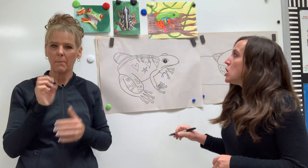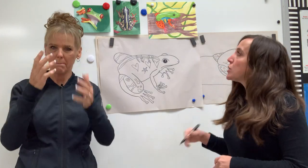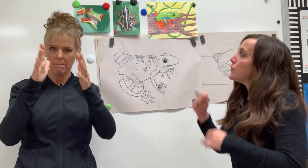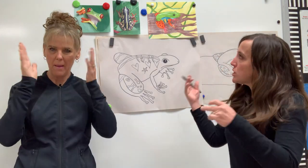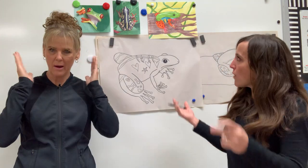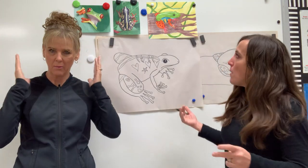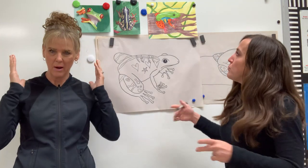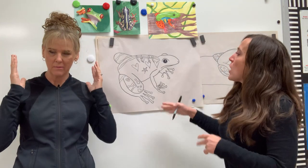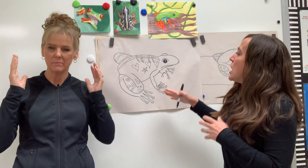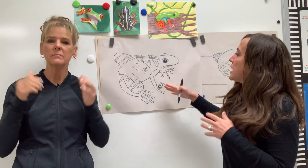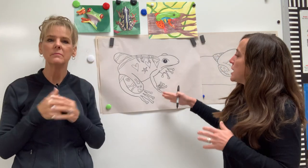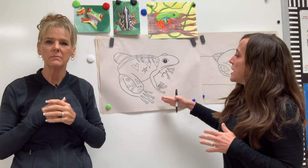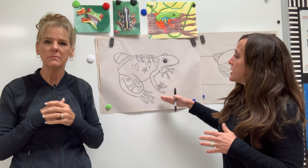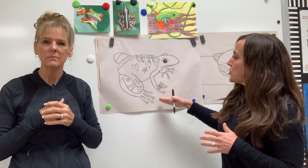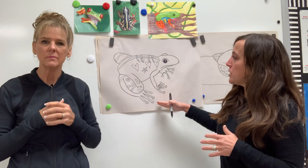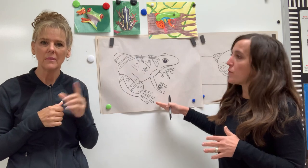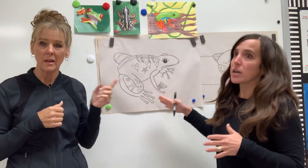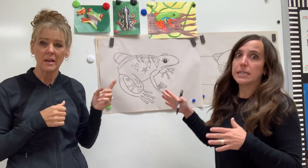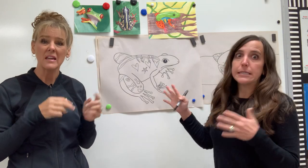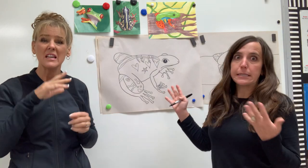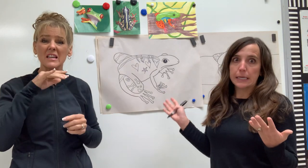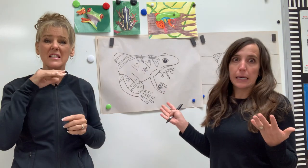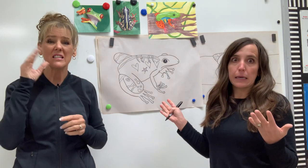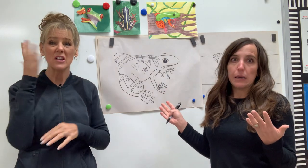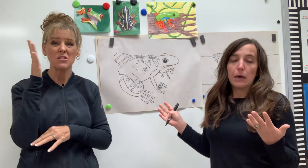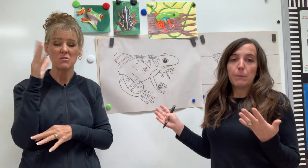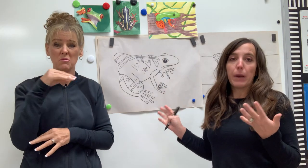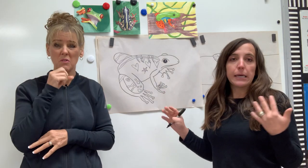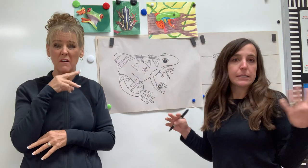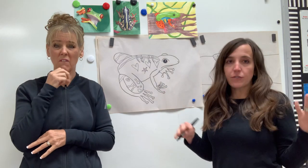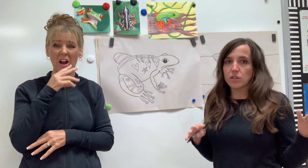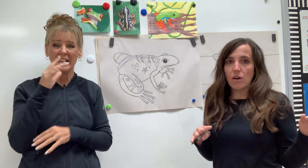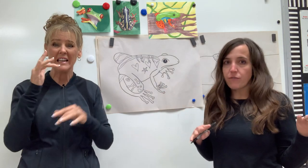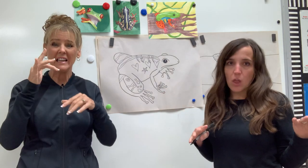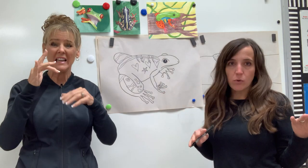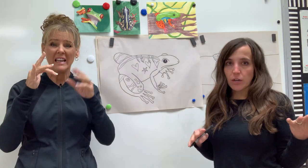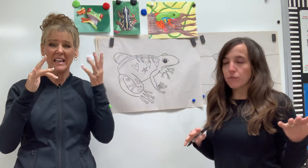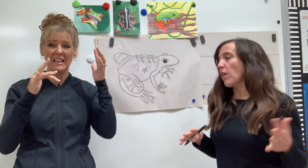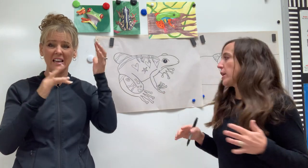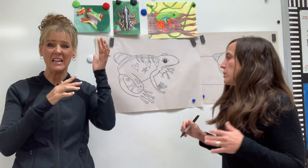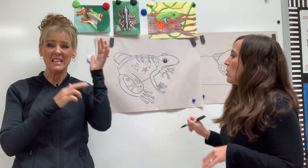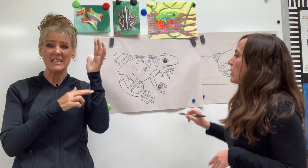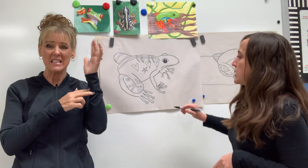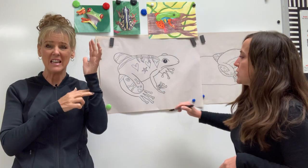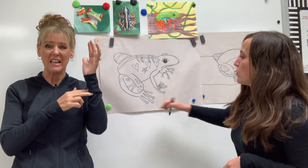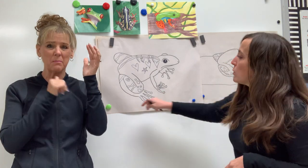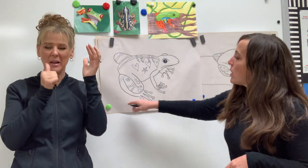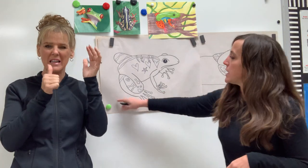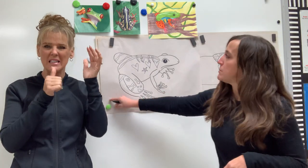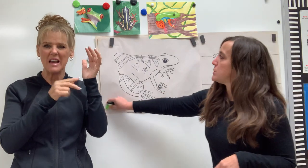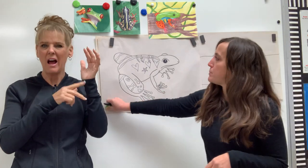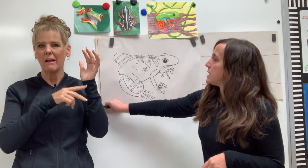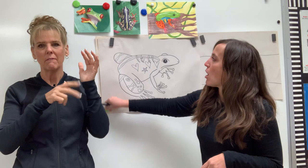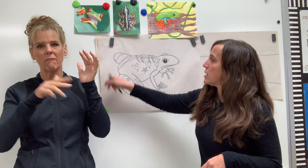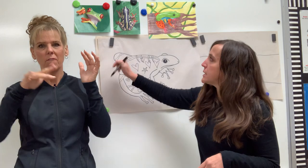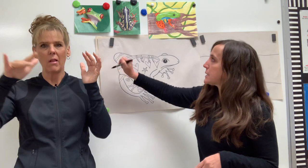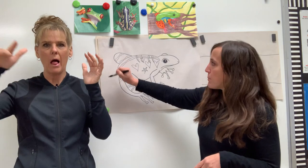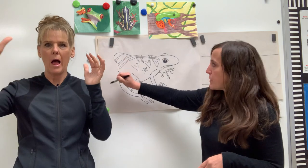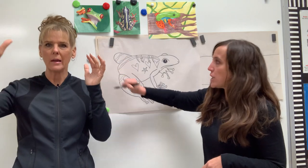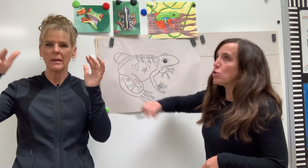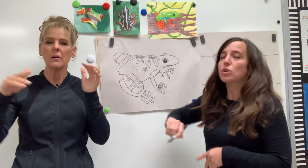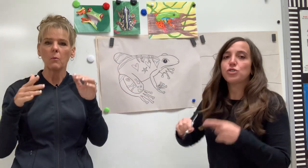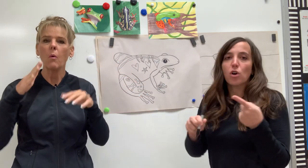background. So first of all, he is a tree frog. He's sticking, but he's definitely not floating or flying. Okay, so we want him to be